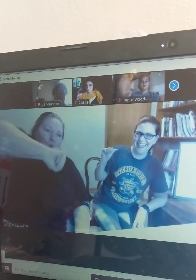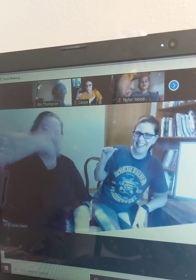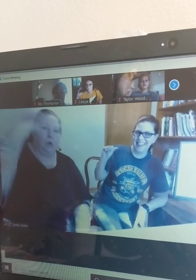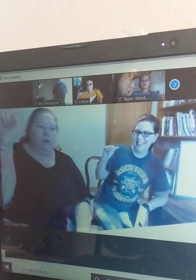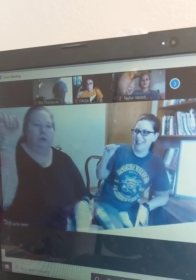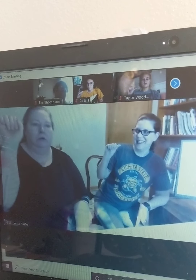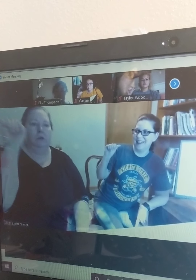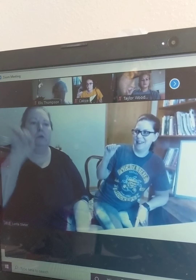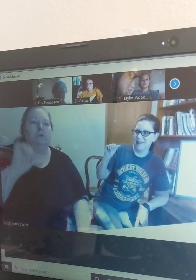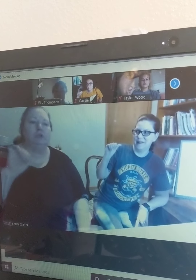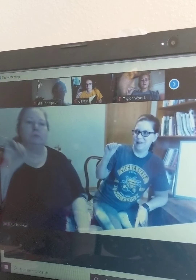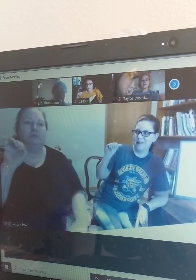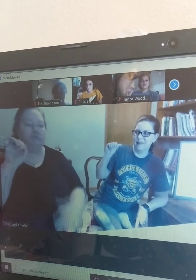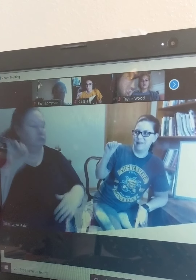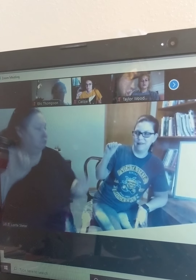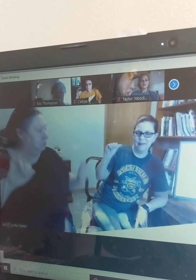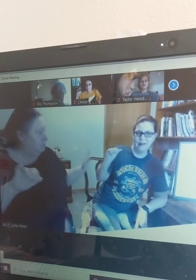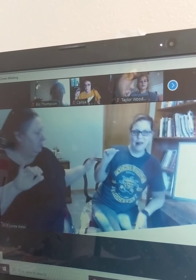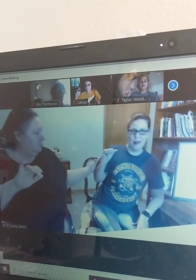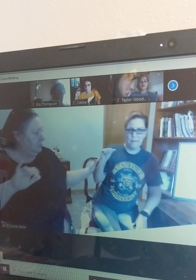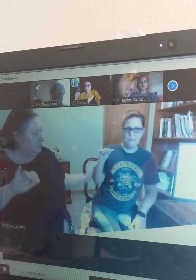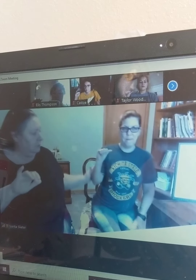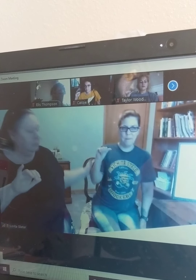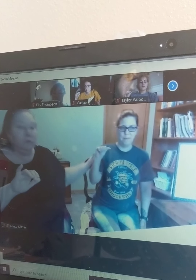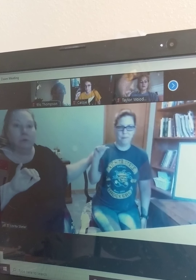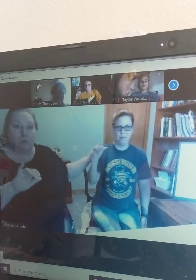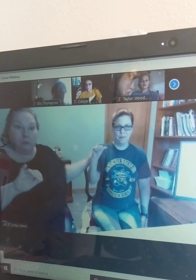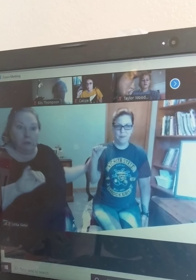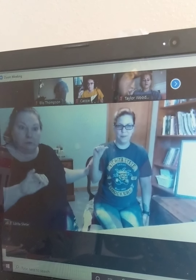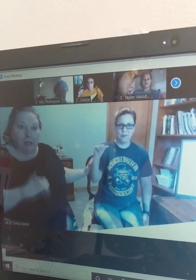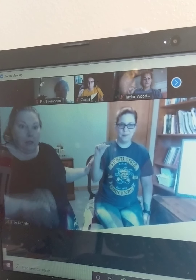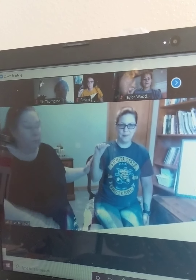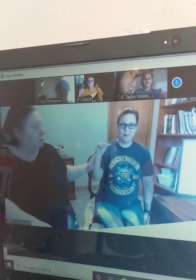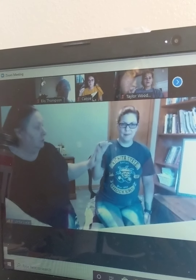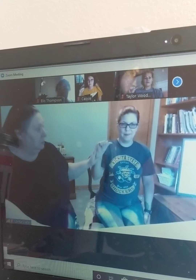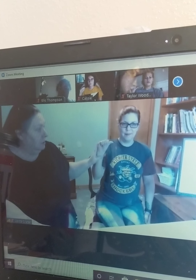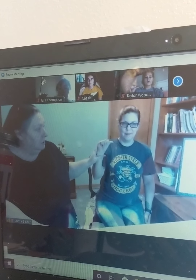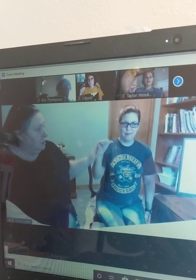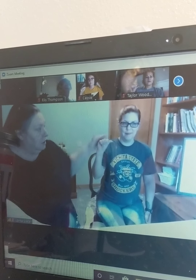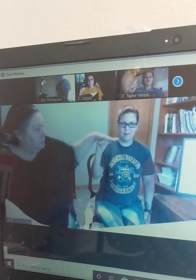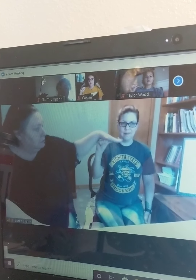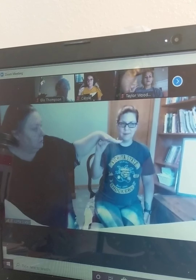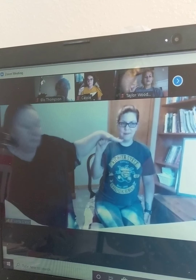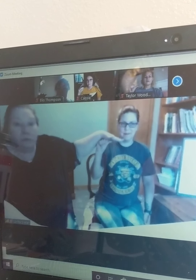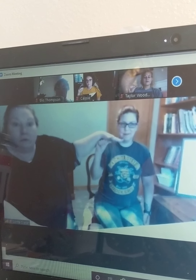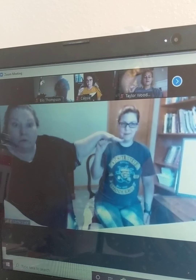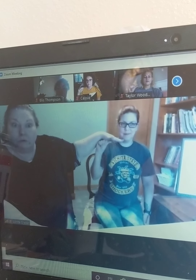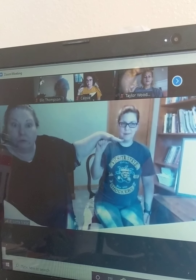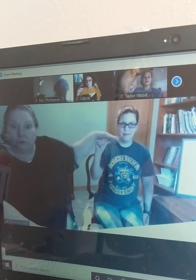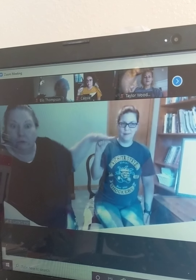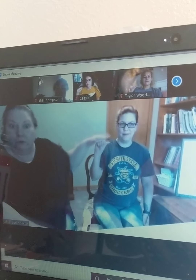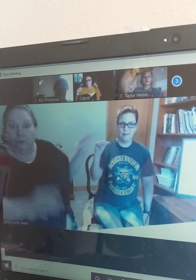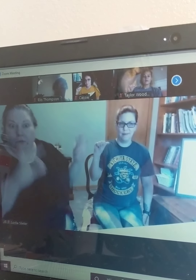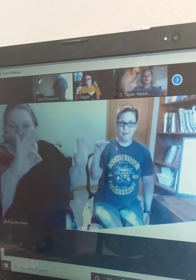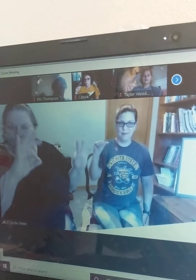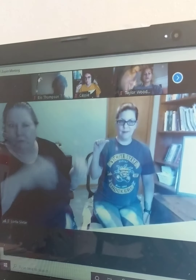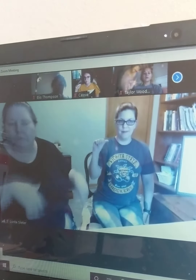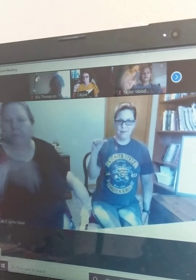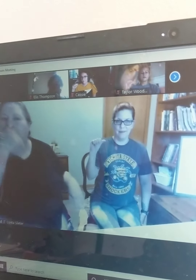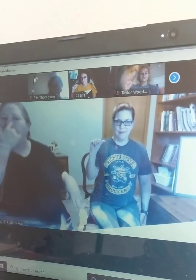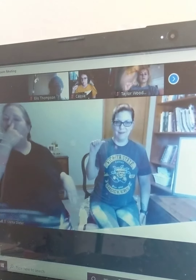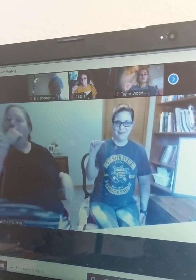doing this. Hold your hand very still, upright. Okay, you see how her hand is? You're talking about wrist, chin,